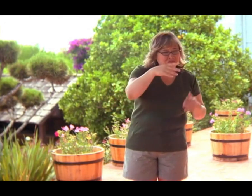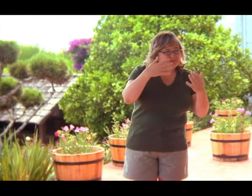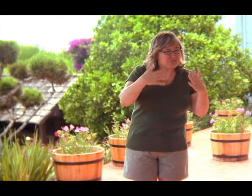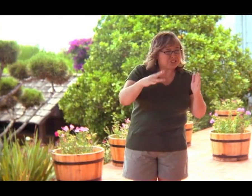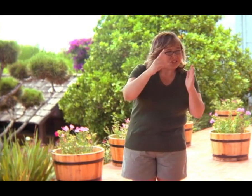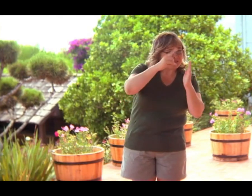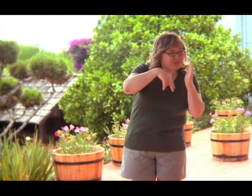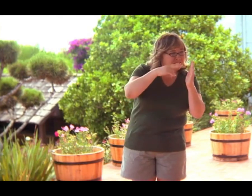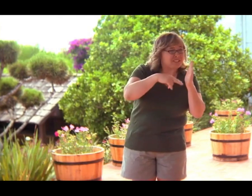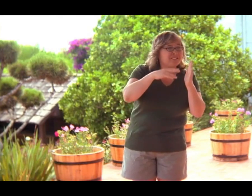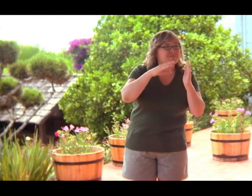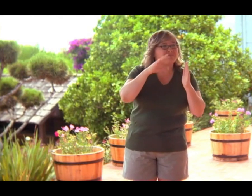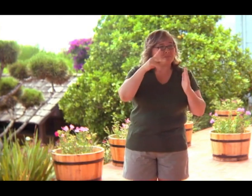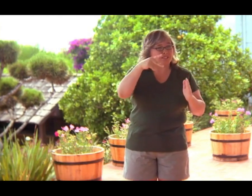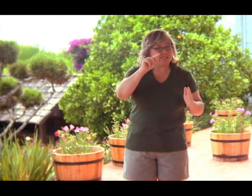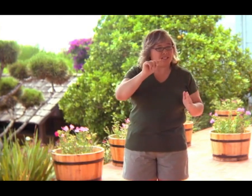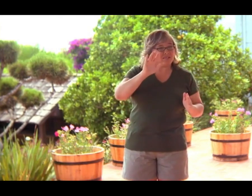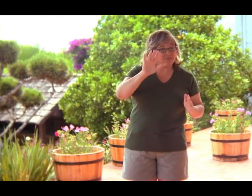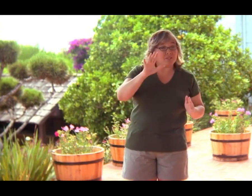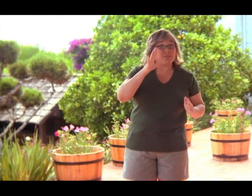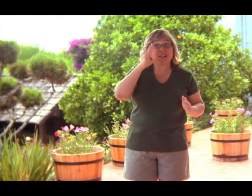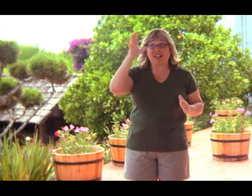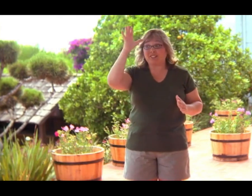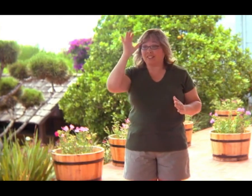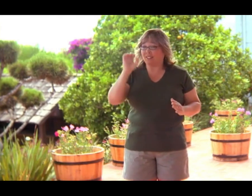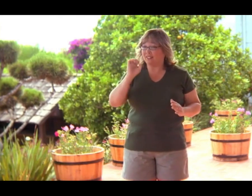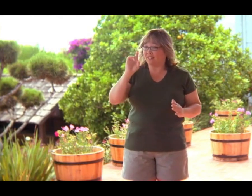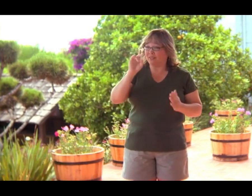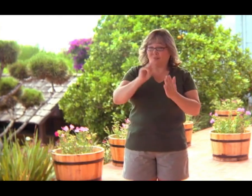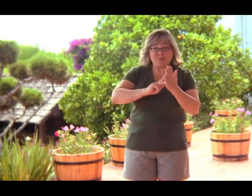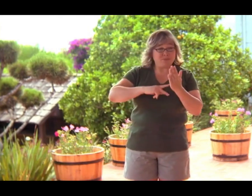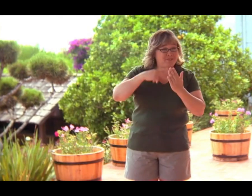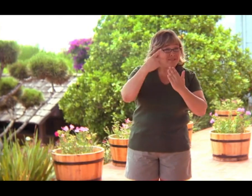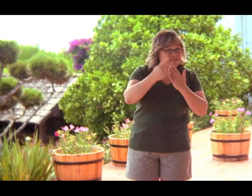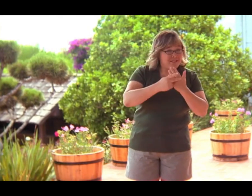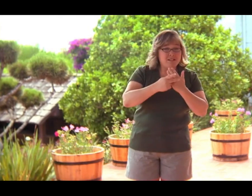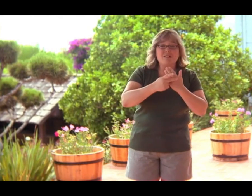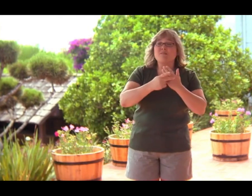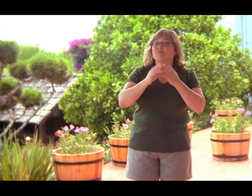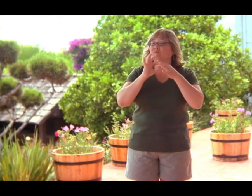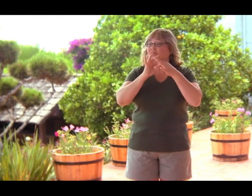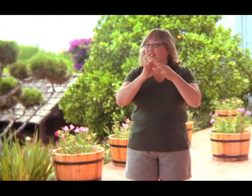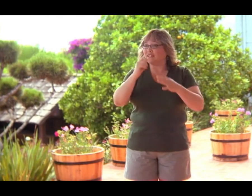I know you all read about the PTA's parent education program about skin cancer.